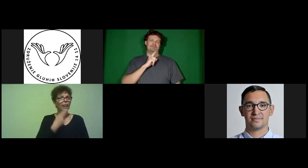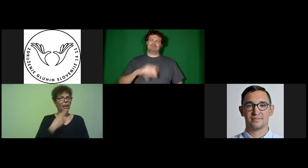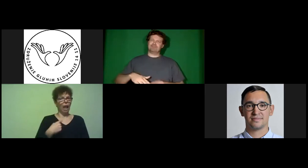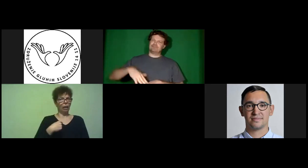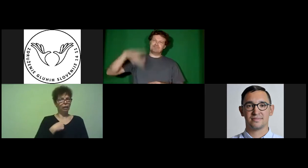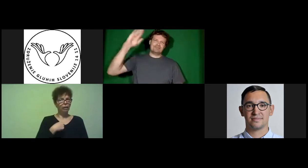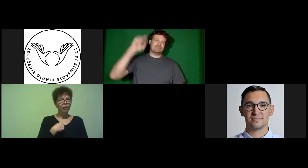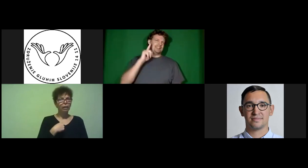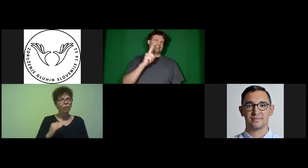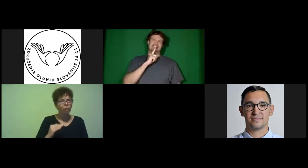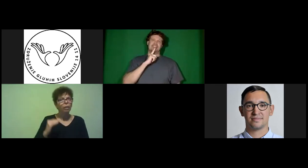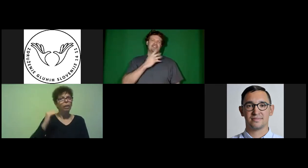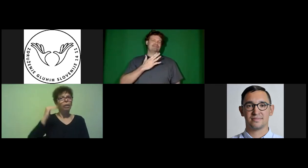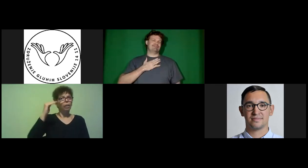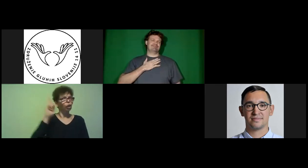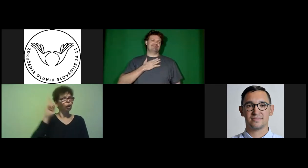I was born deaf.